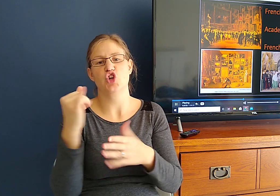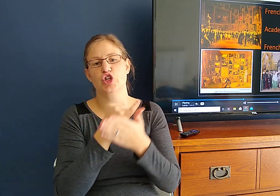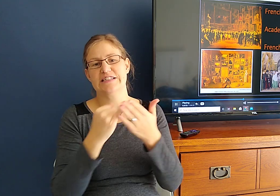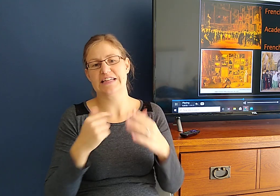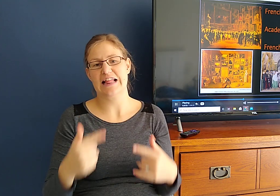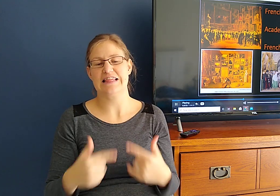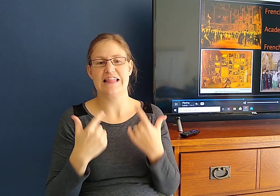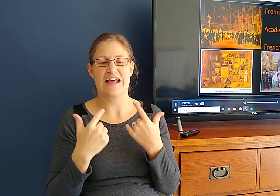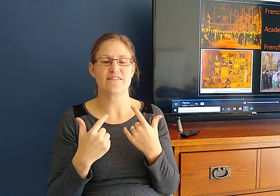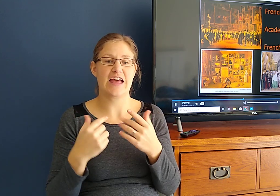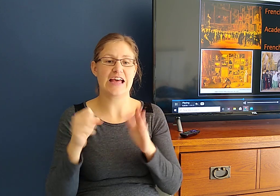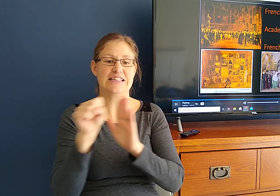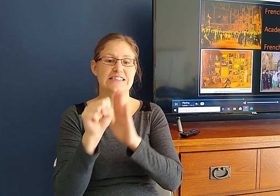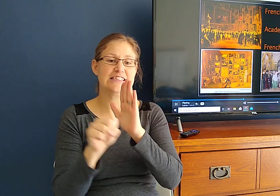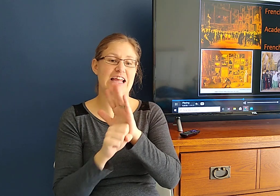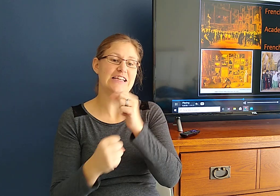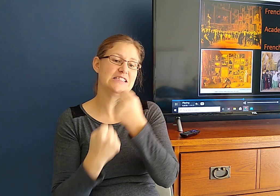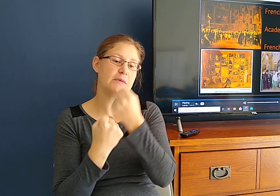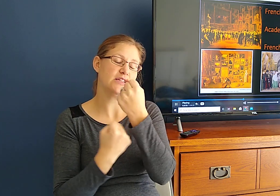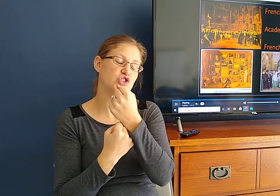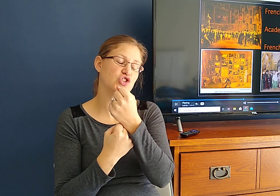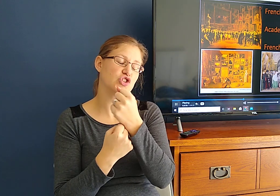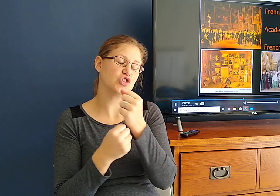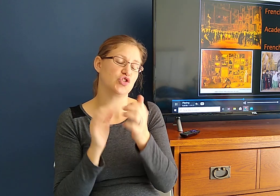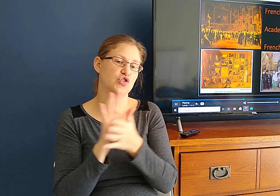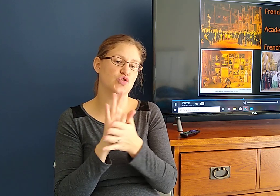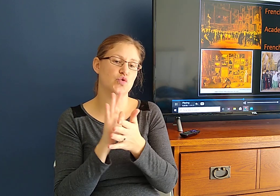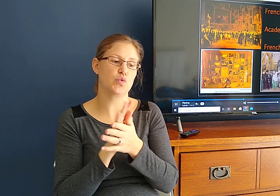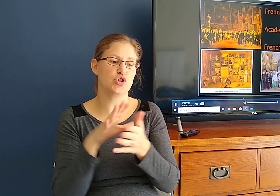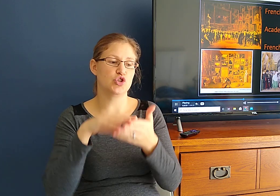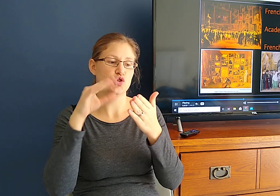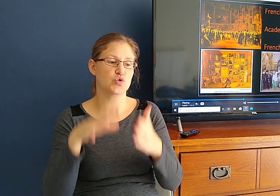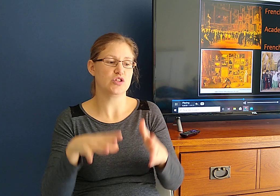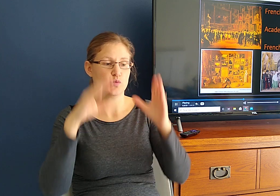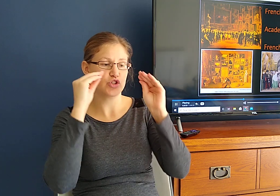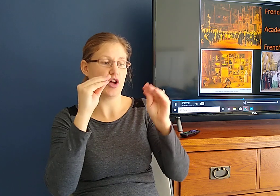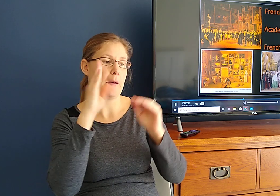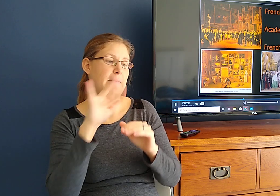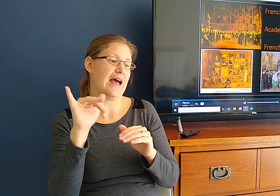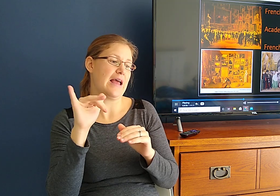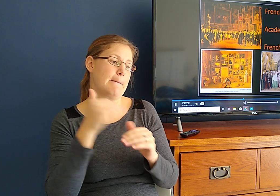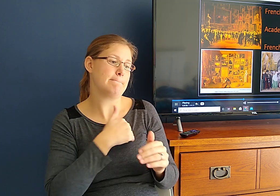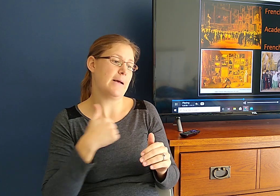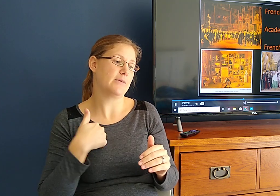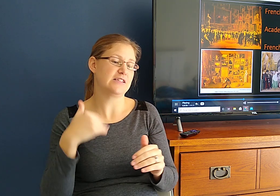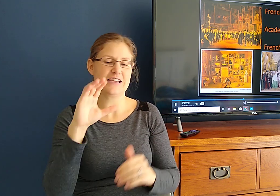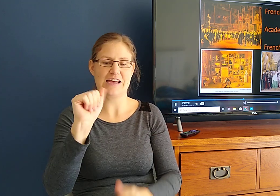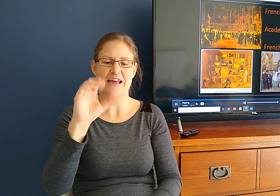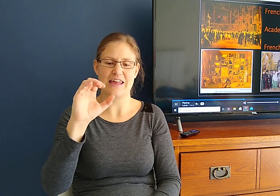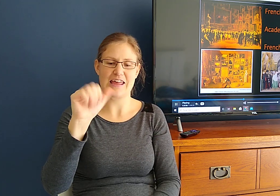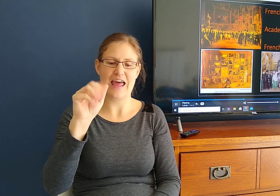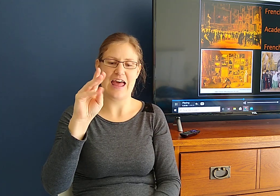At state-sponsored schools, students were taught by members of the Academy of Fine Arts, an organization of the